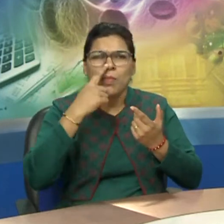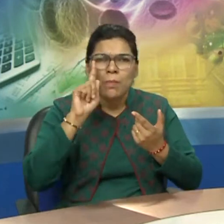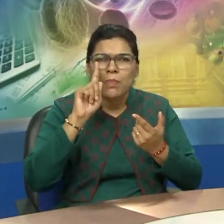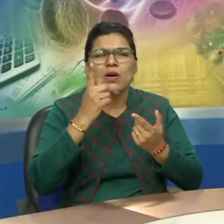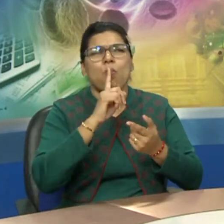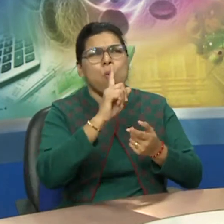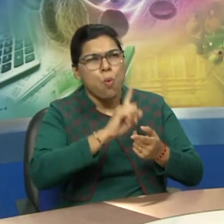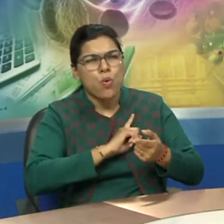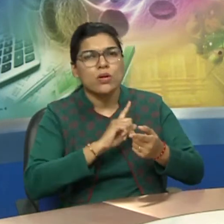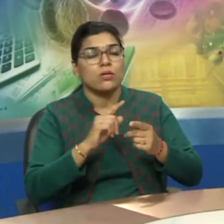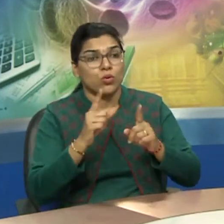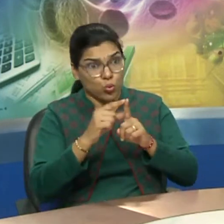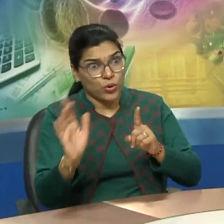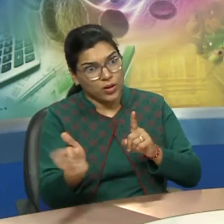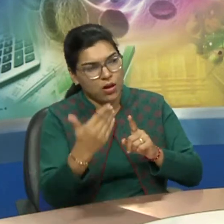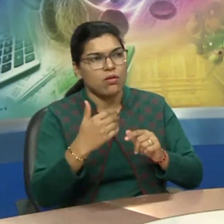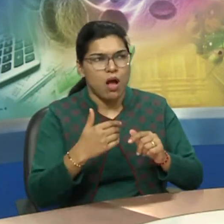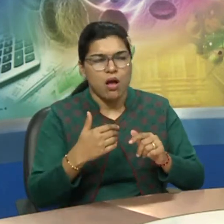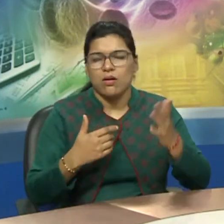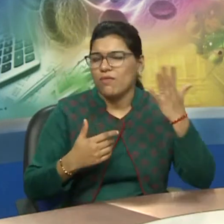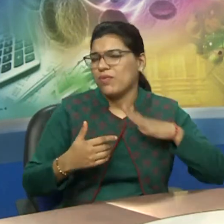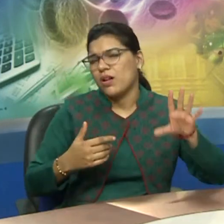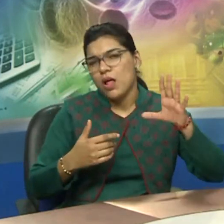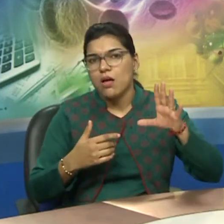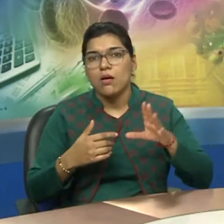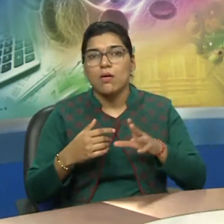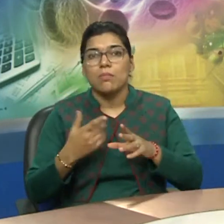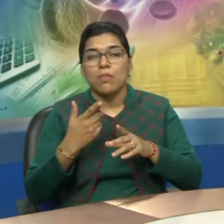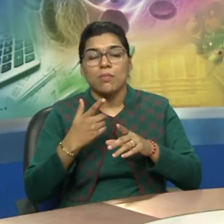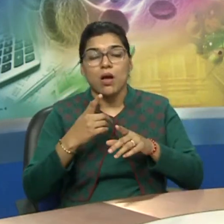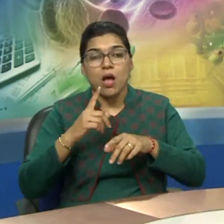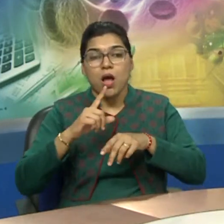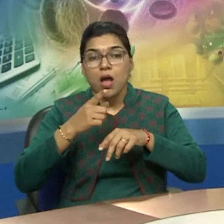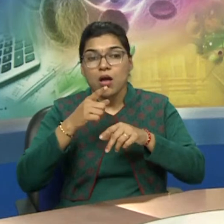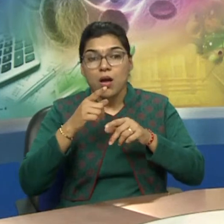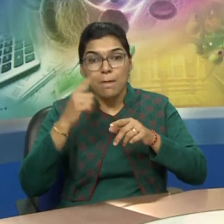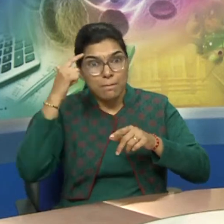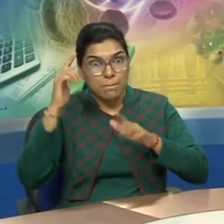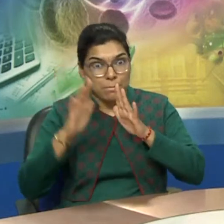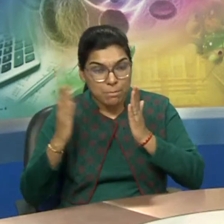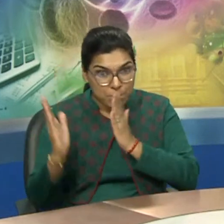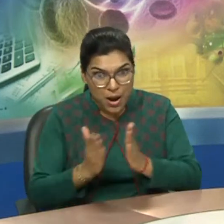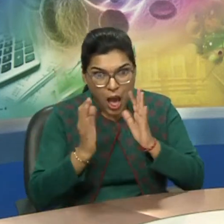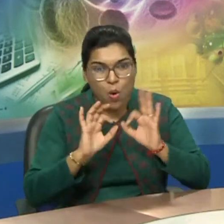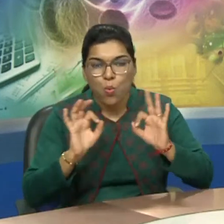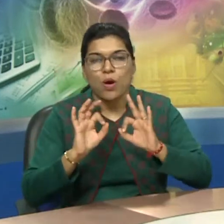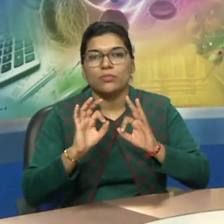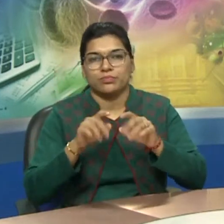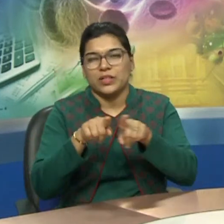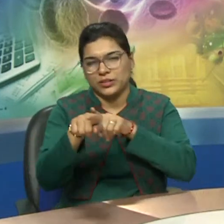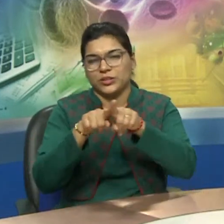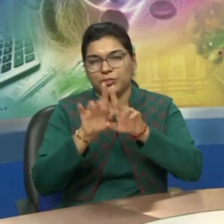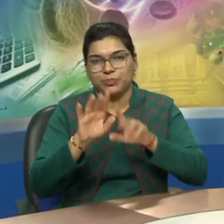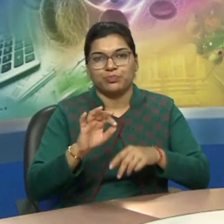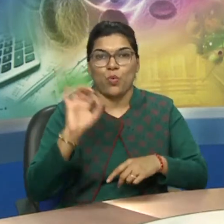something which is mismanaged. So all unorganized